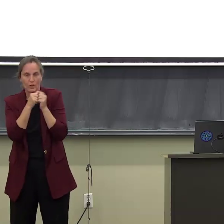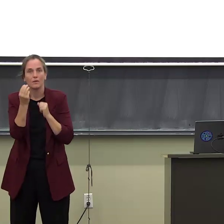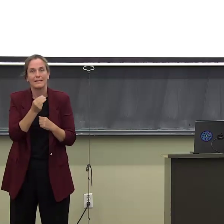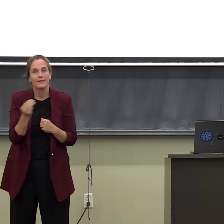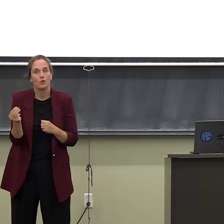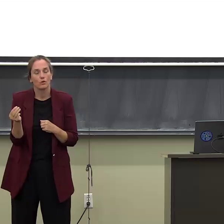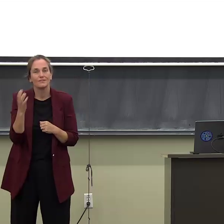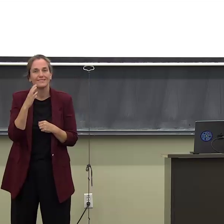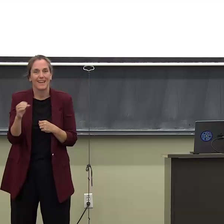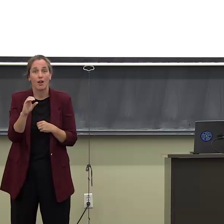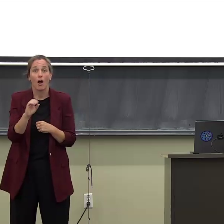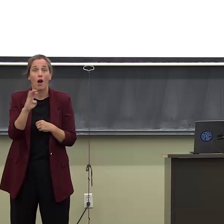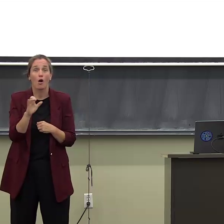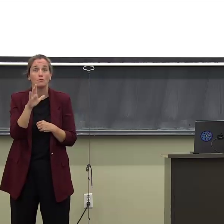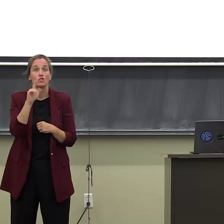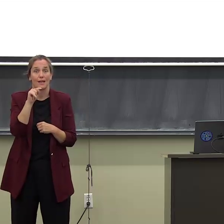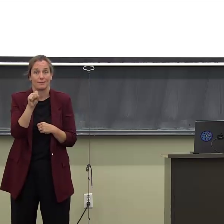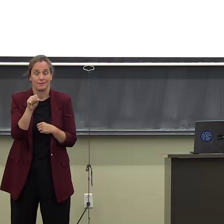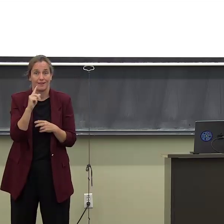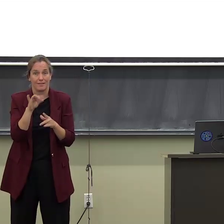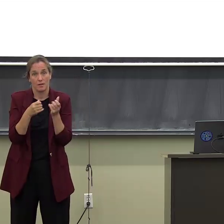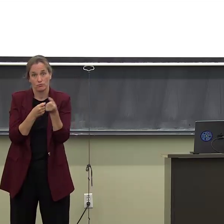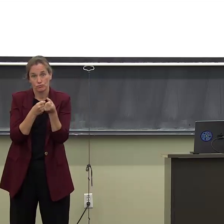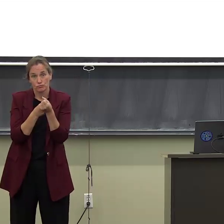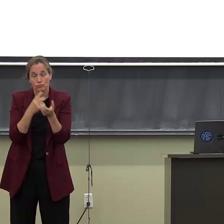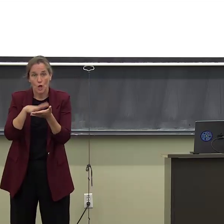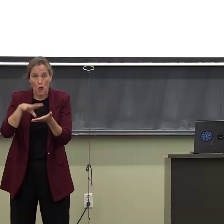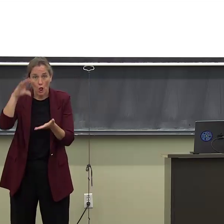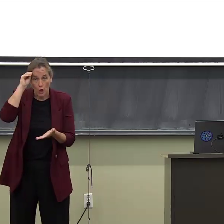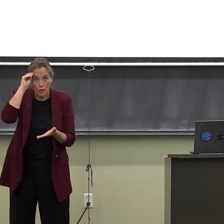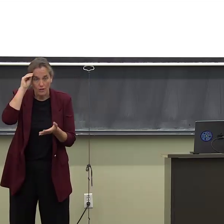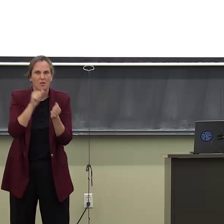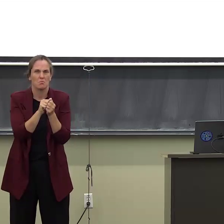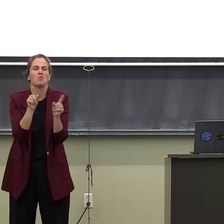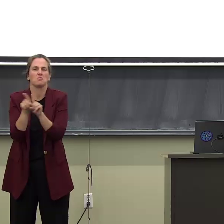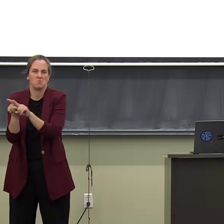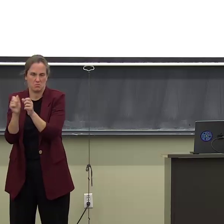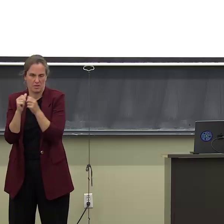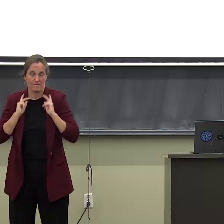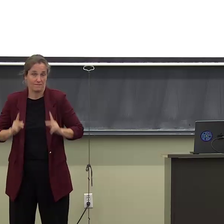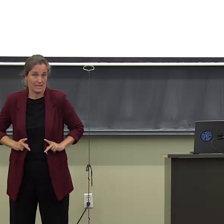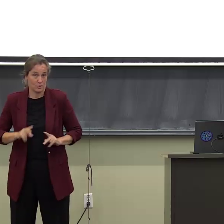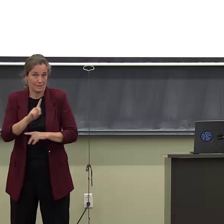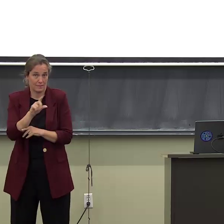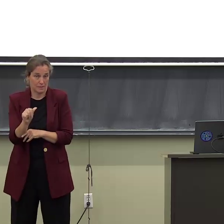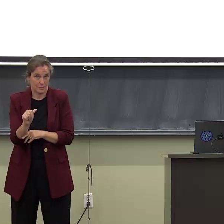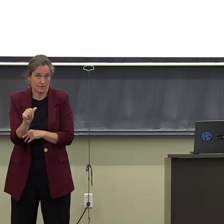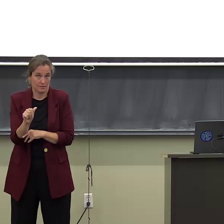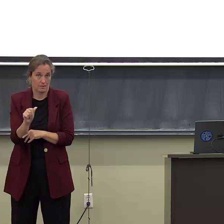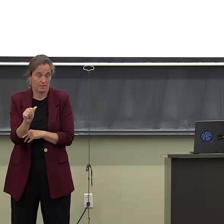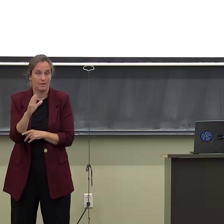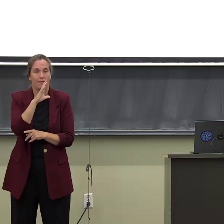materials and objects that support learning, but also physical disability,